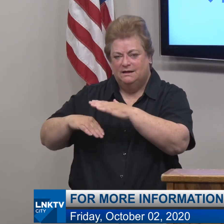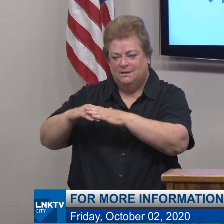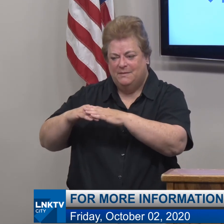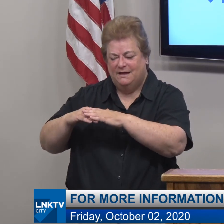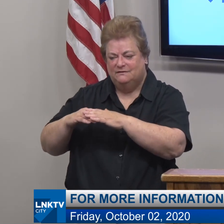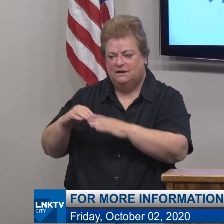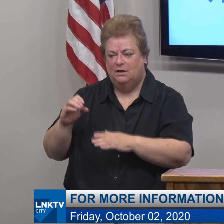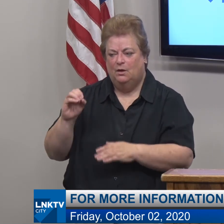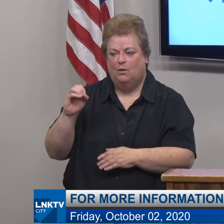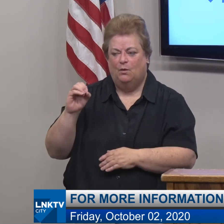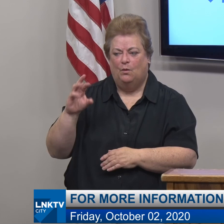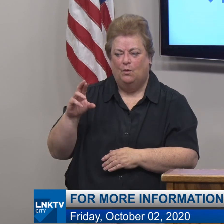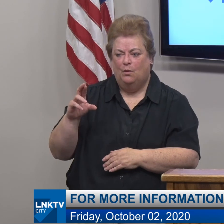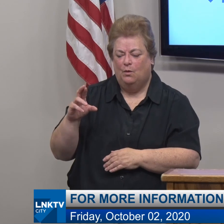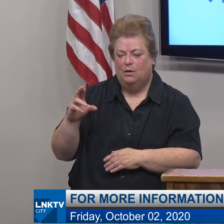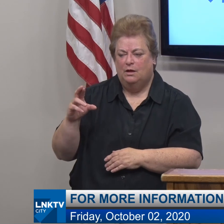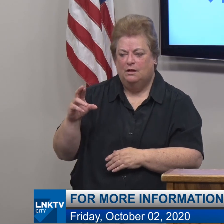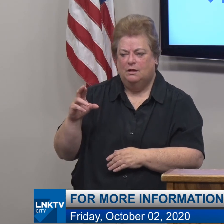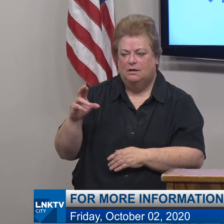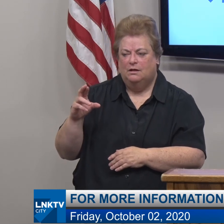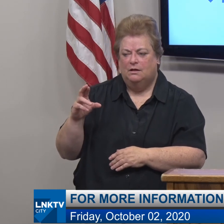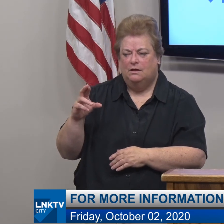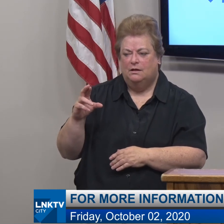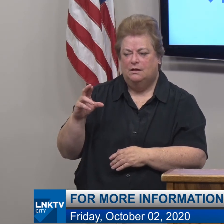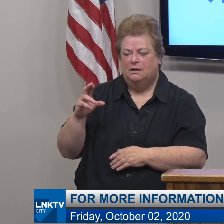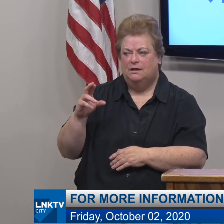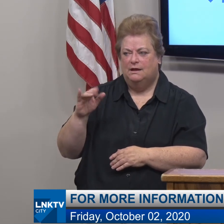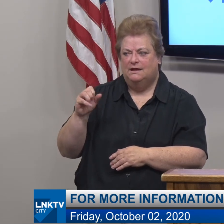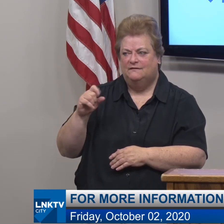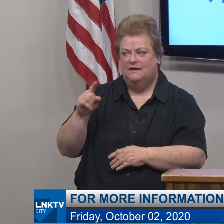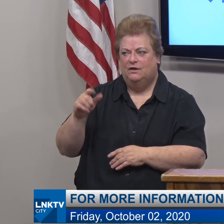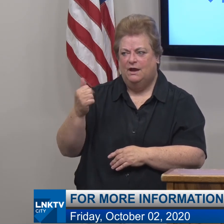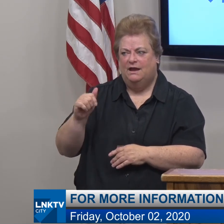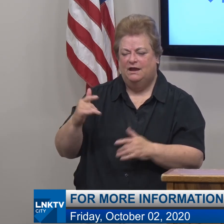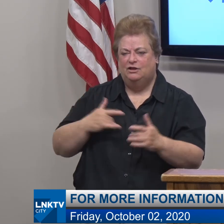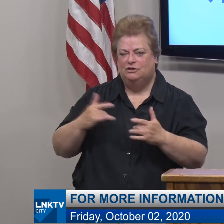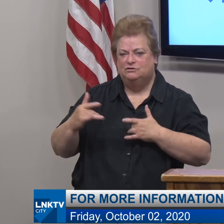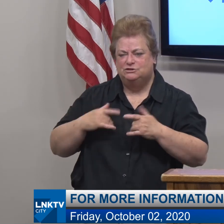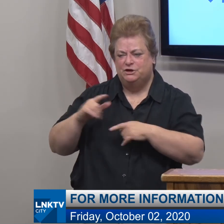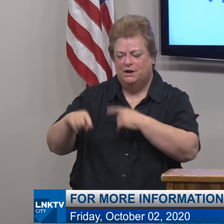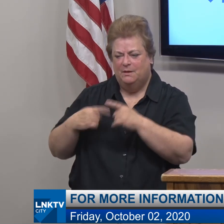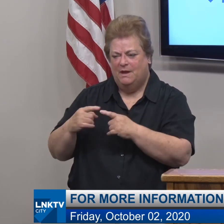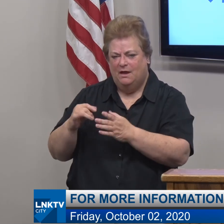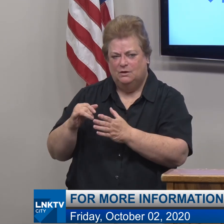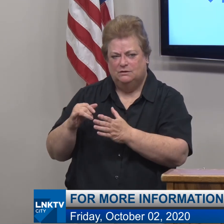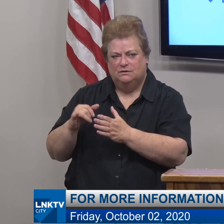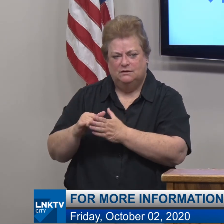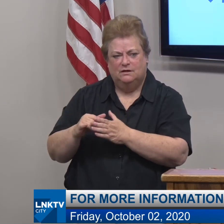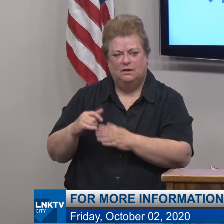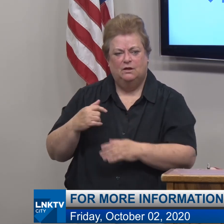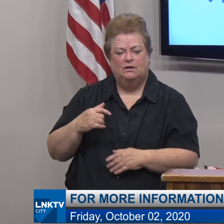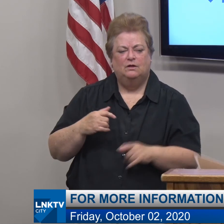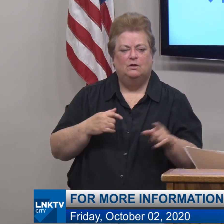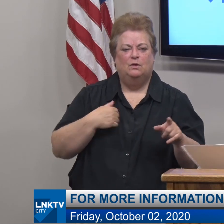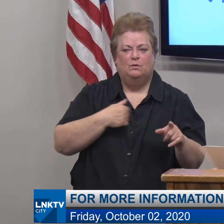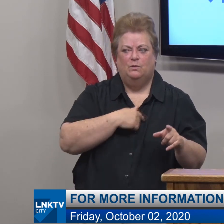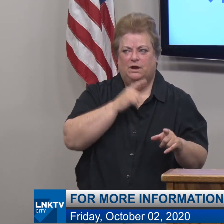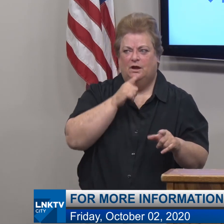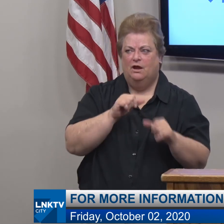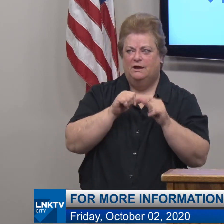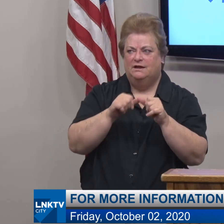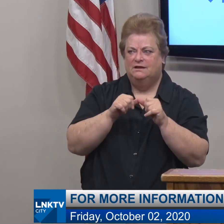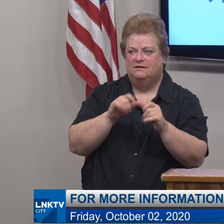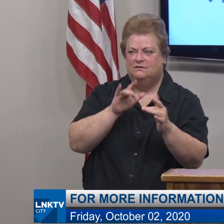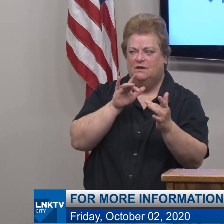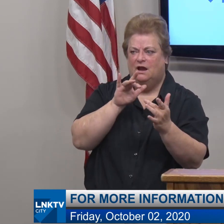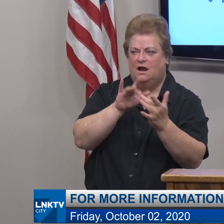also why there's such a concern about the pending flu season? You know, Bill, we are in continuous contact